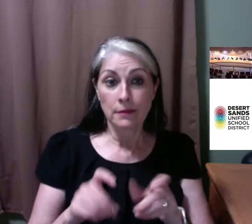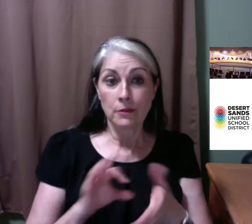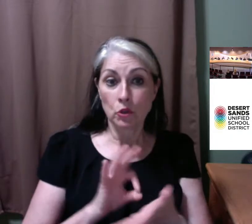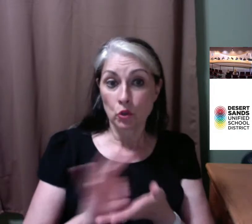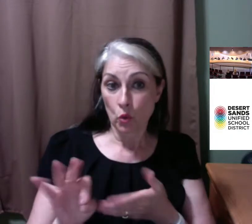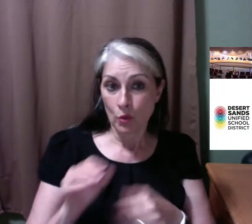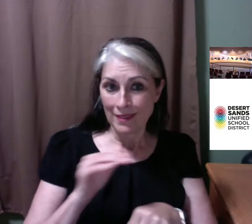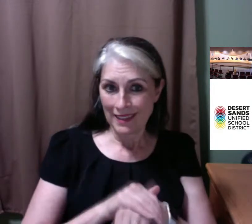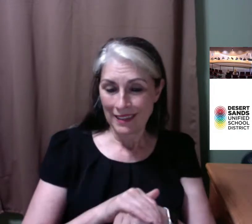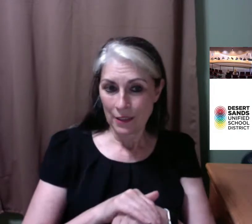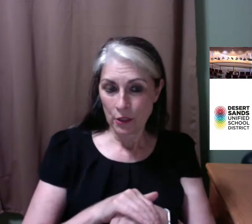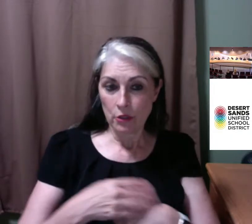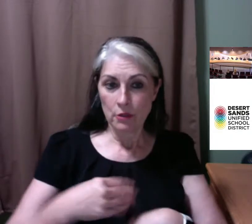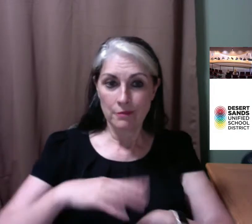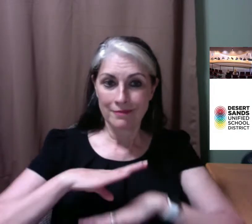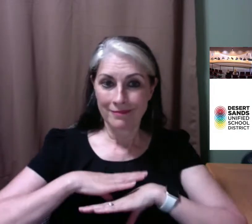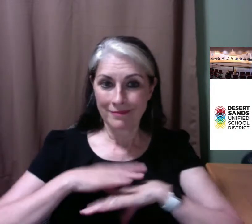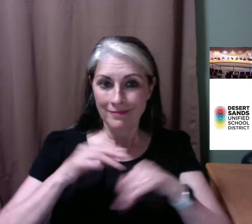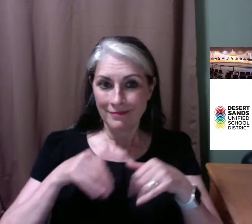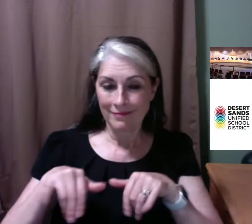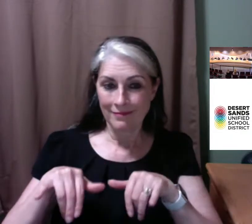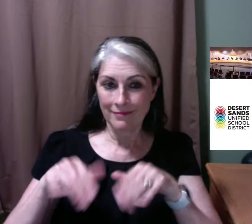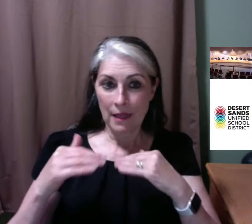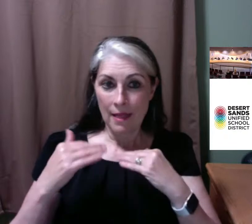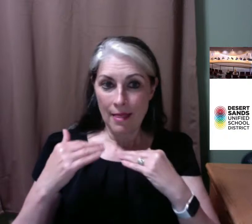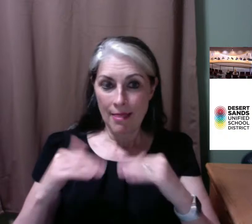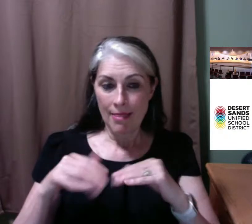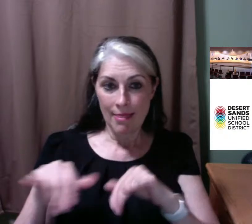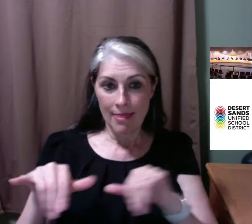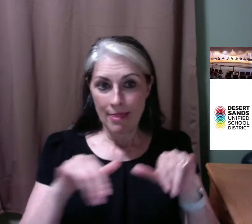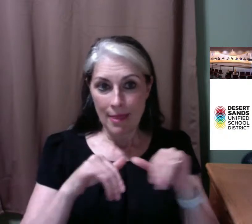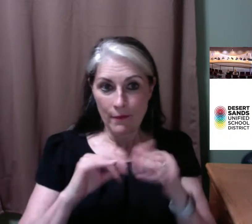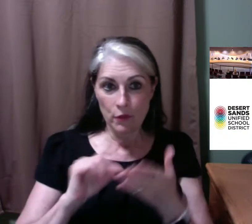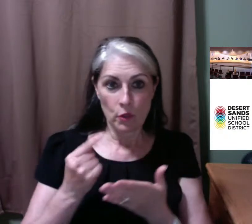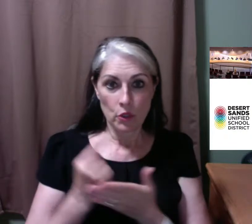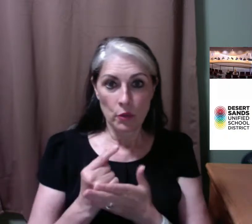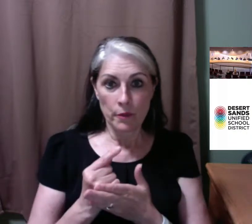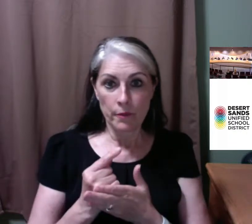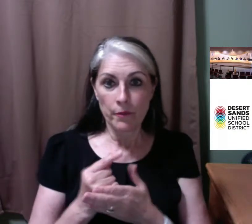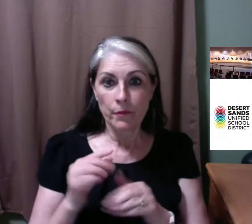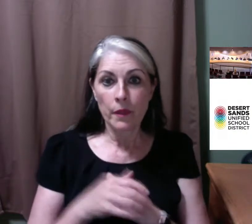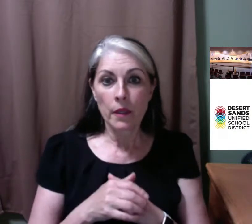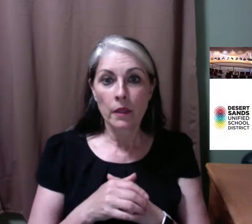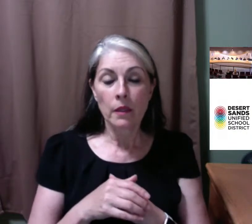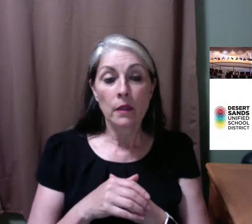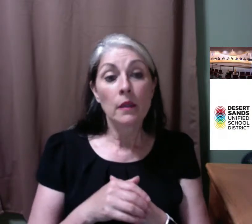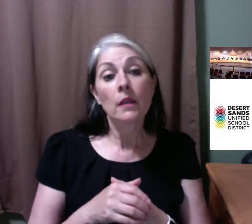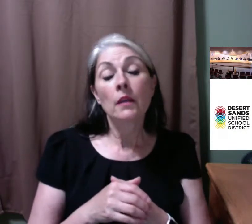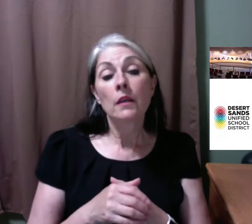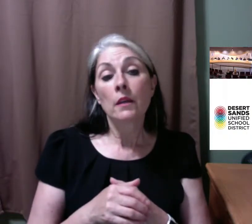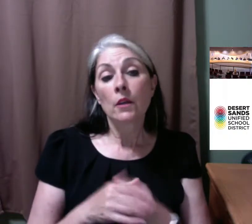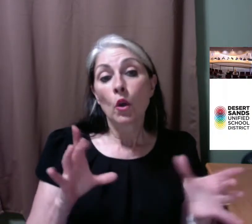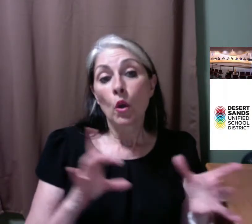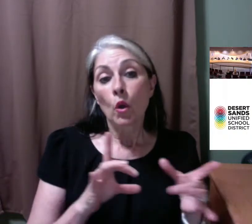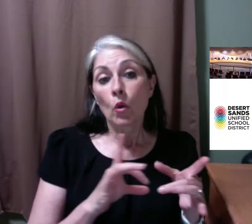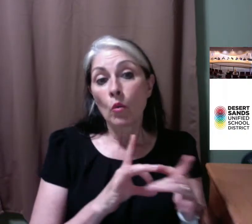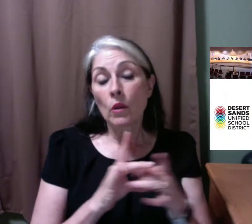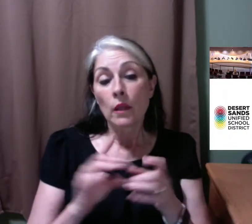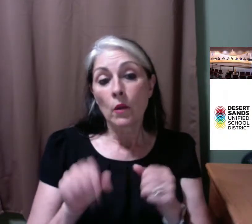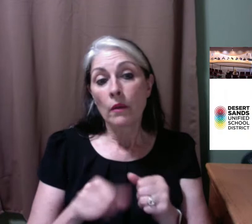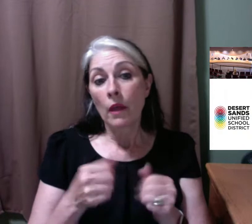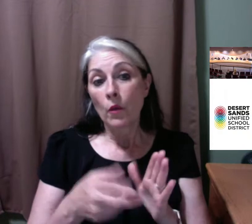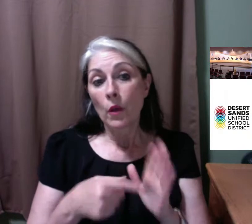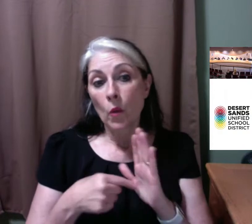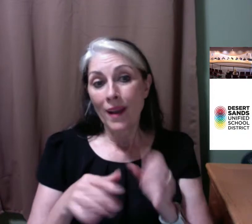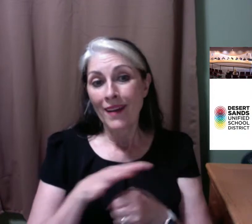levels, and graduation rates. Other pupil outcomes include the measurement of student outcomes related to other required areas